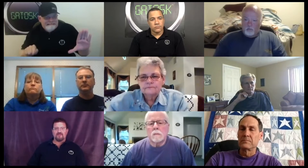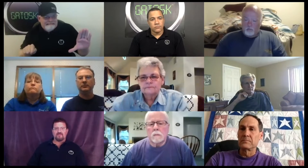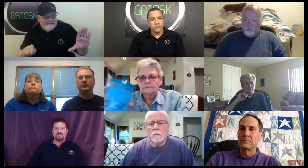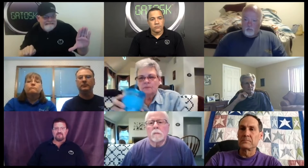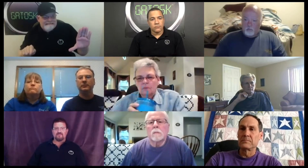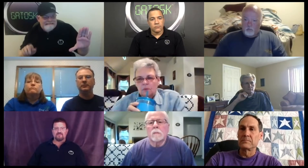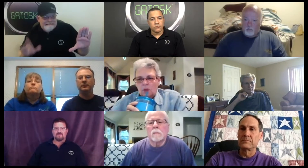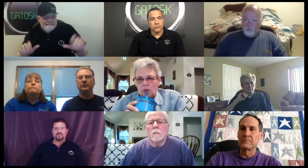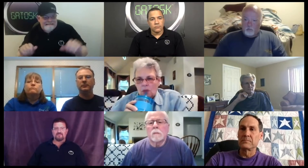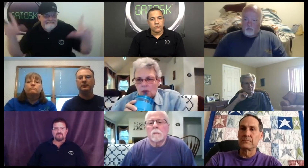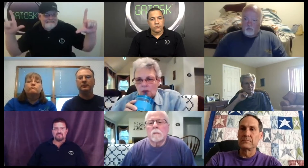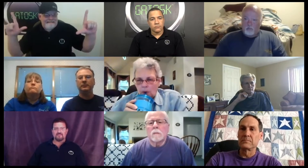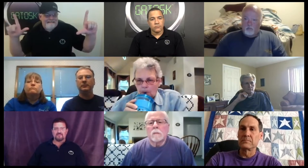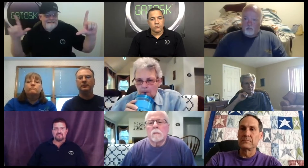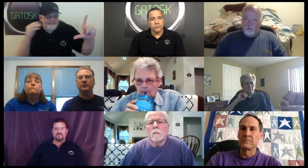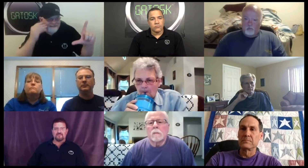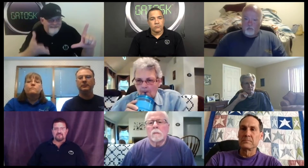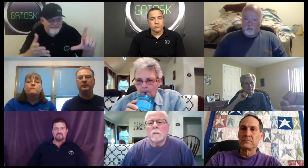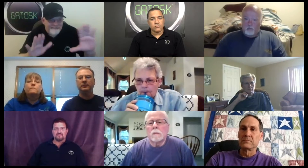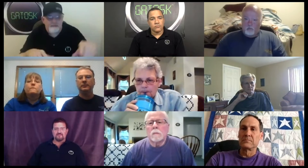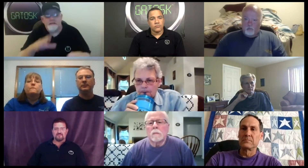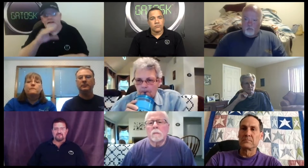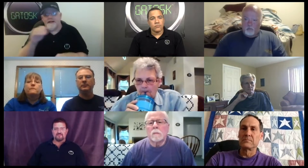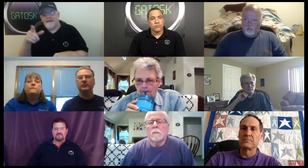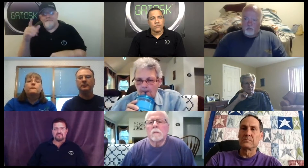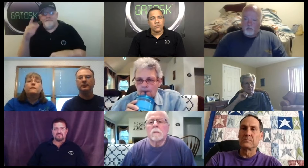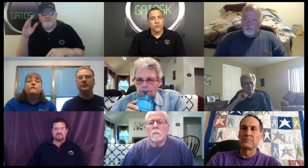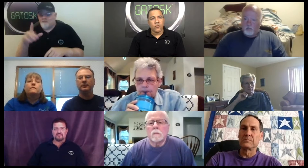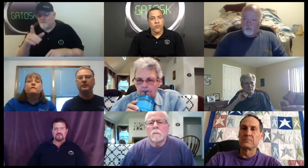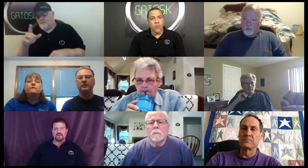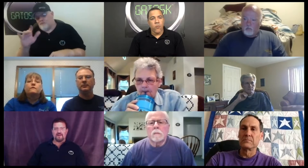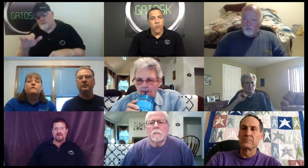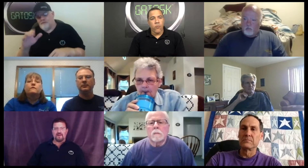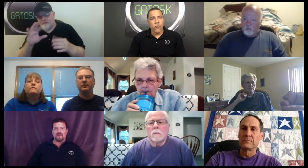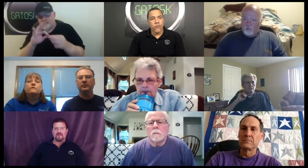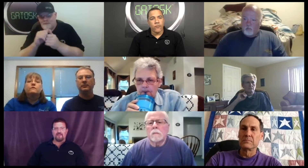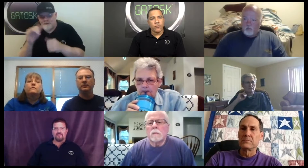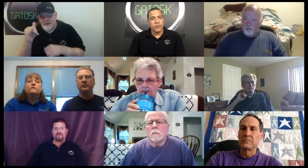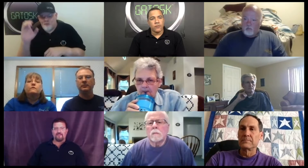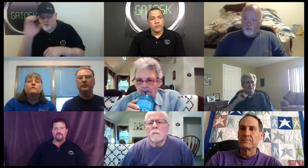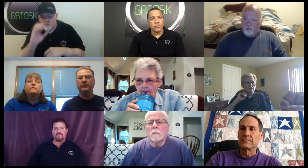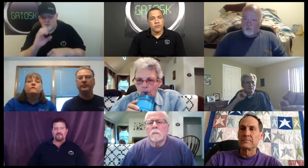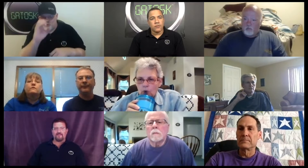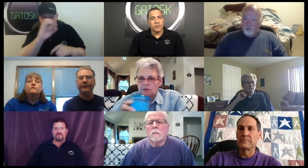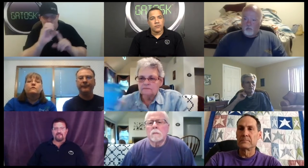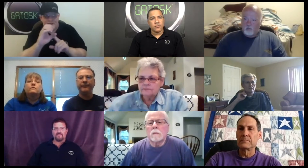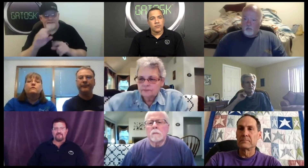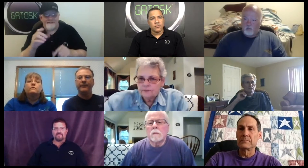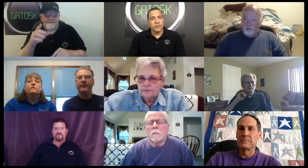on your computer screen. There's a little icon there, and you could click on it and it will make it a full screen. And then